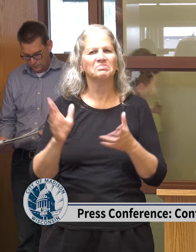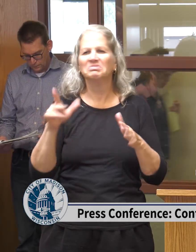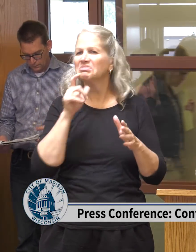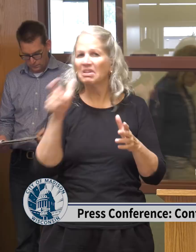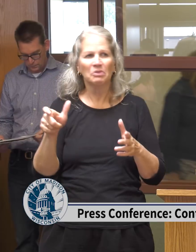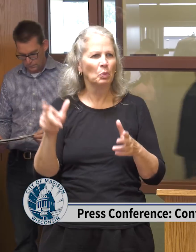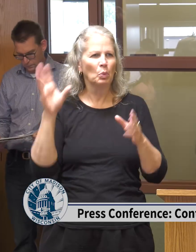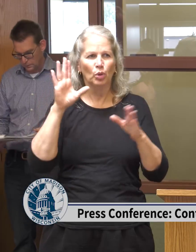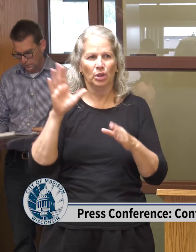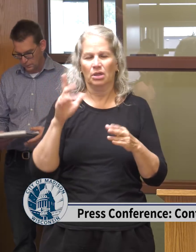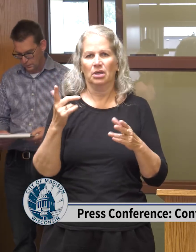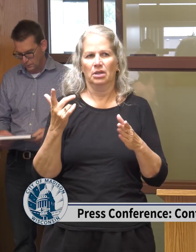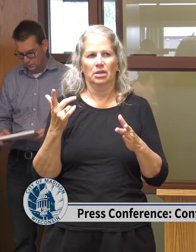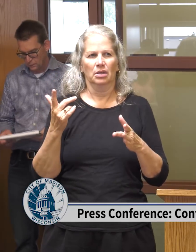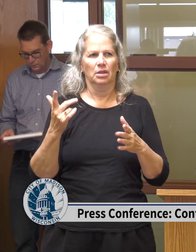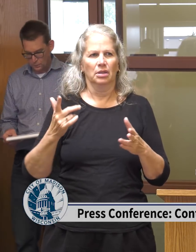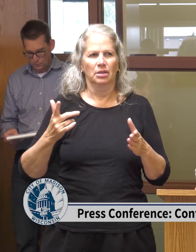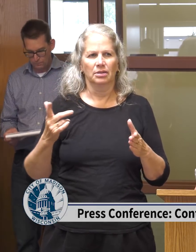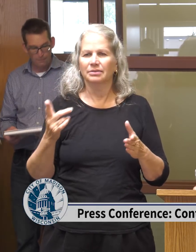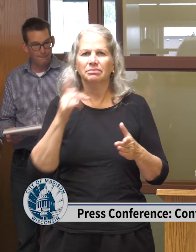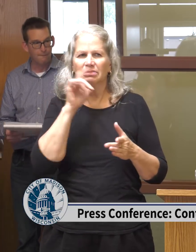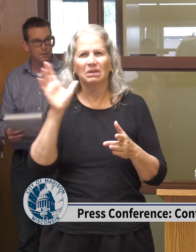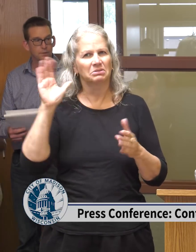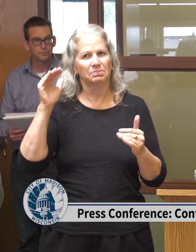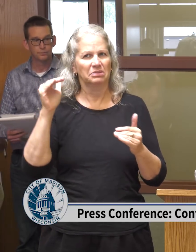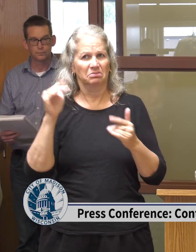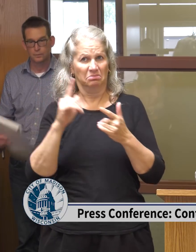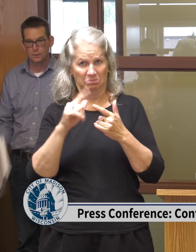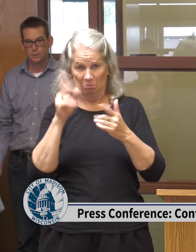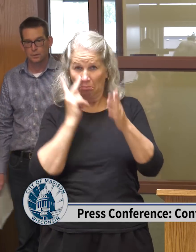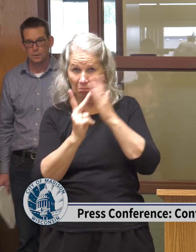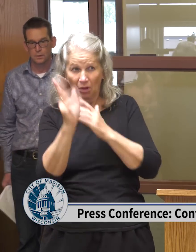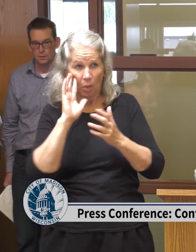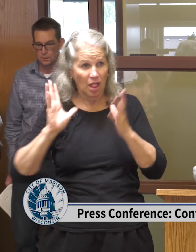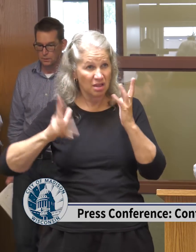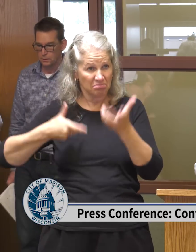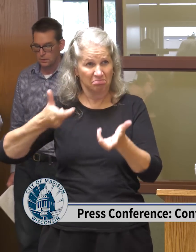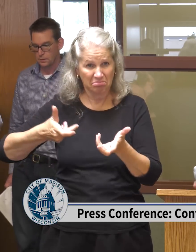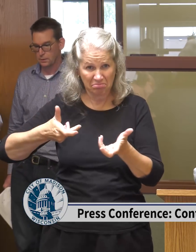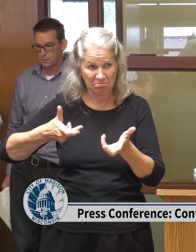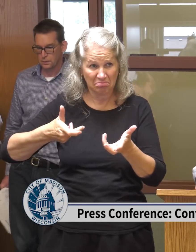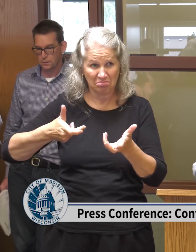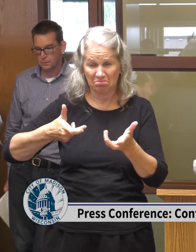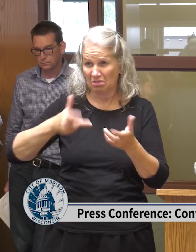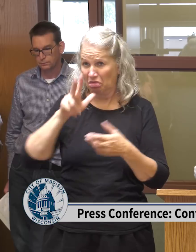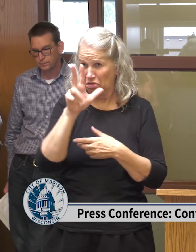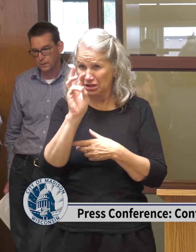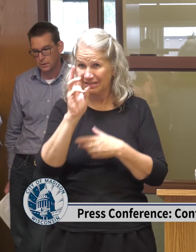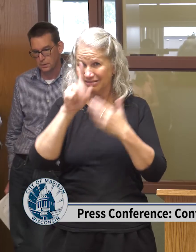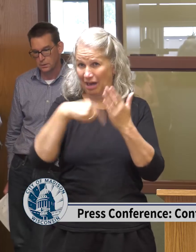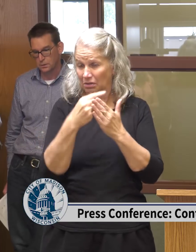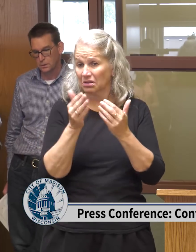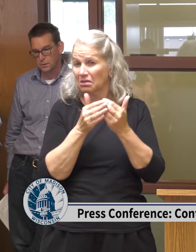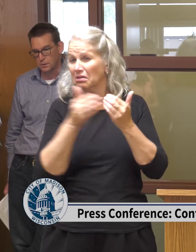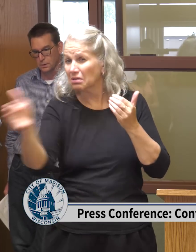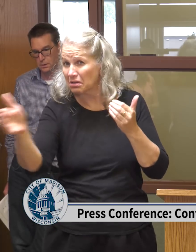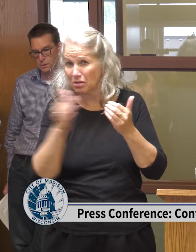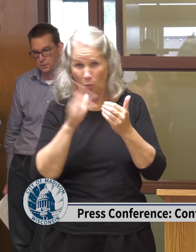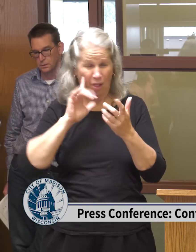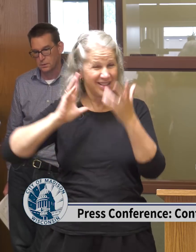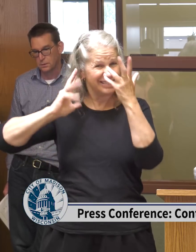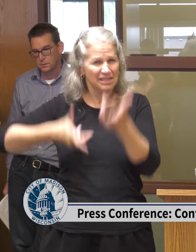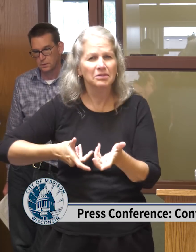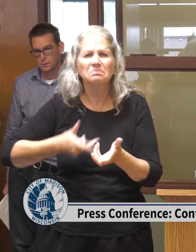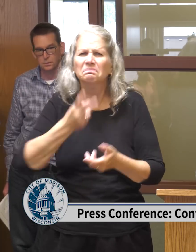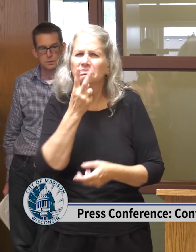of mammoth rain in the next 36 hours. So while we do have contingency